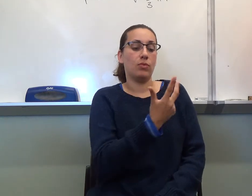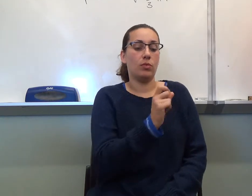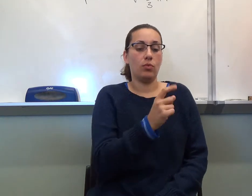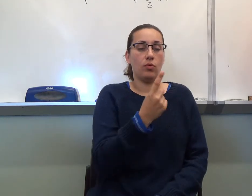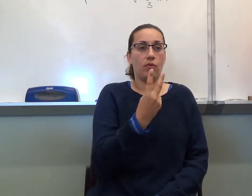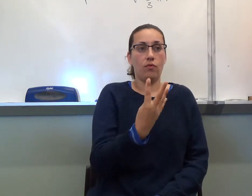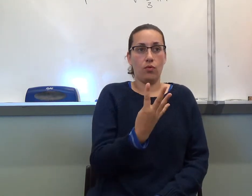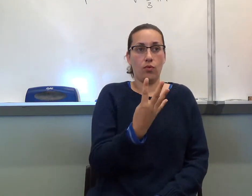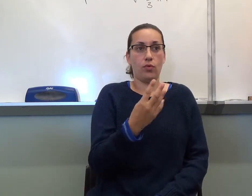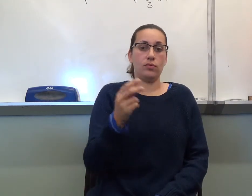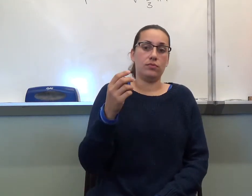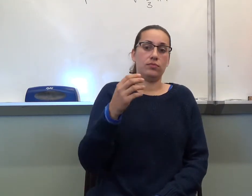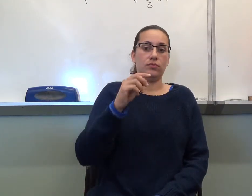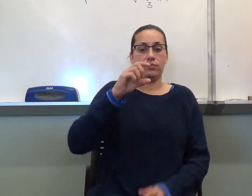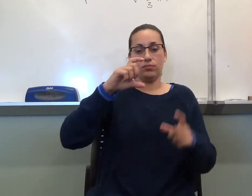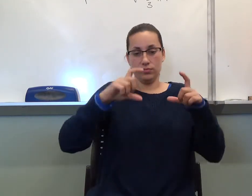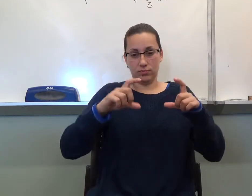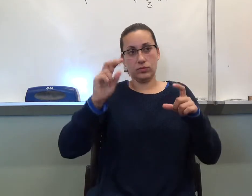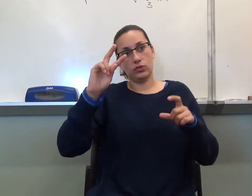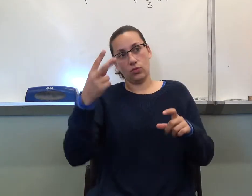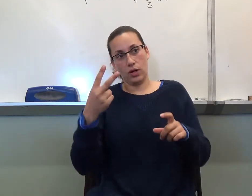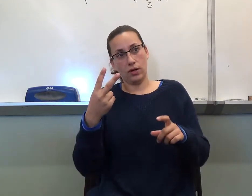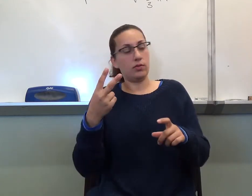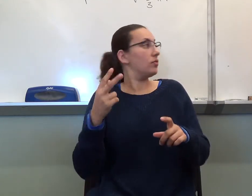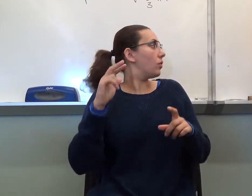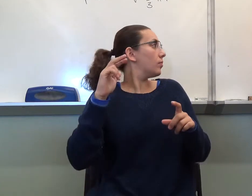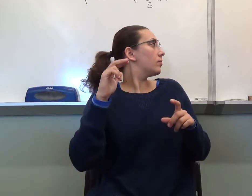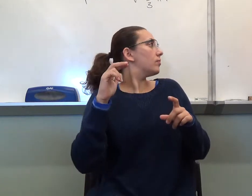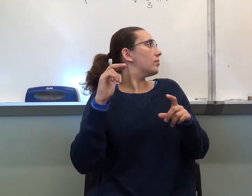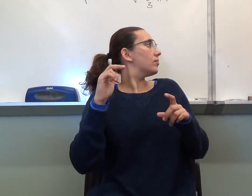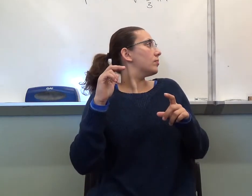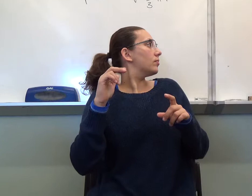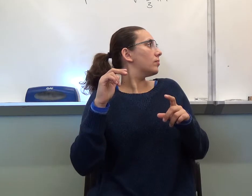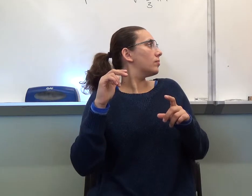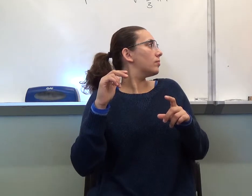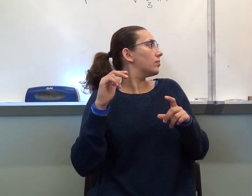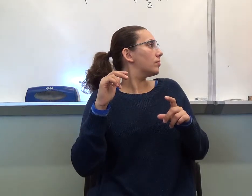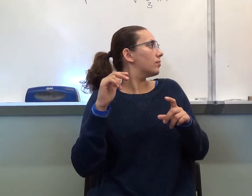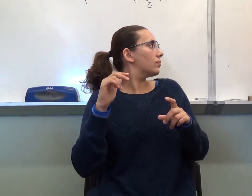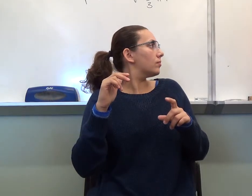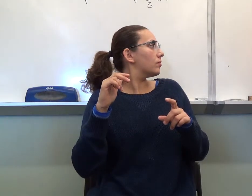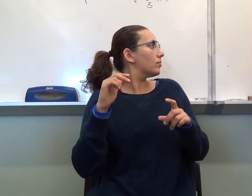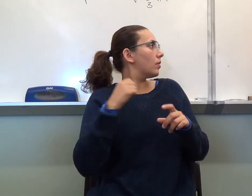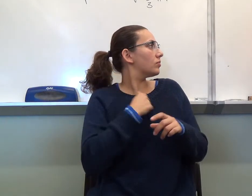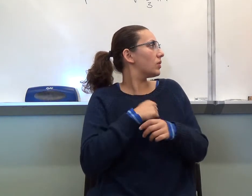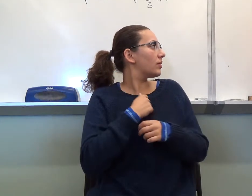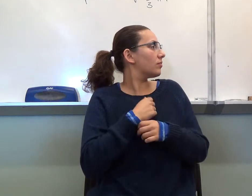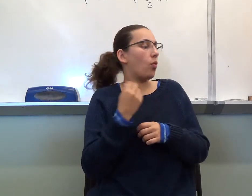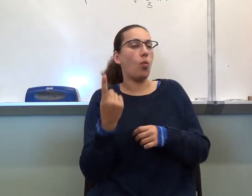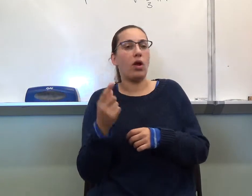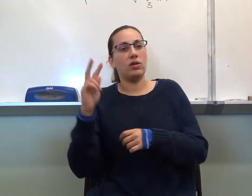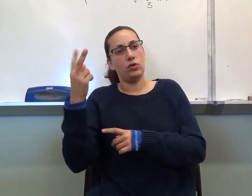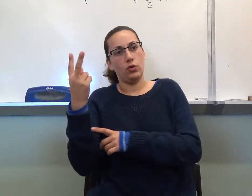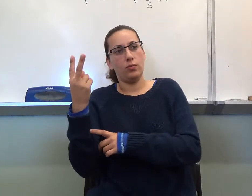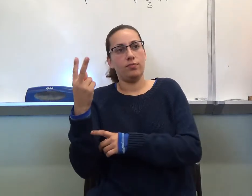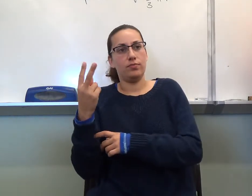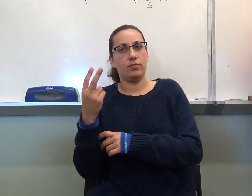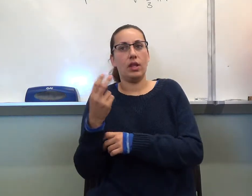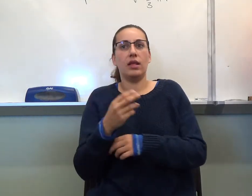Well, 5 cubed is, anyone know the cubes? Memorize cube formulas? It's 5 times 25, which